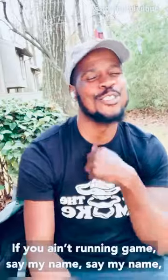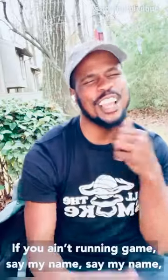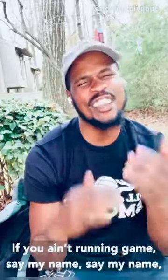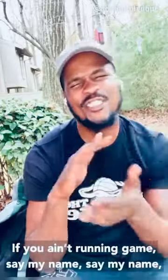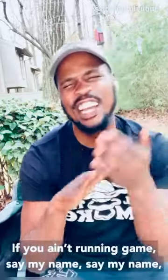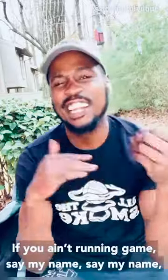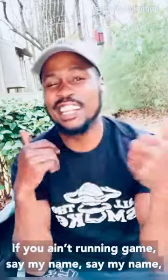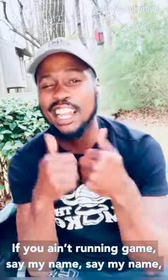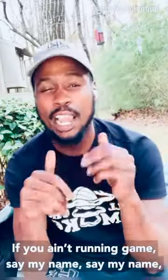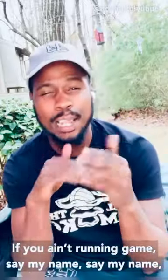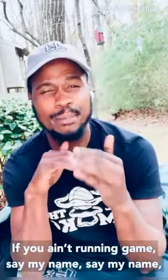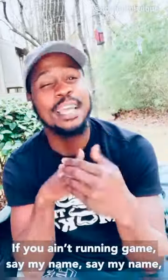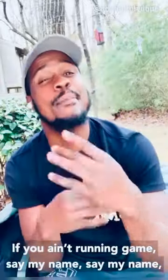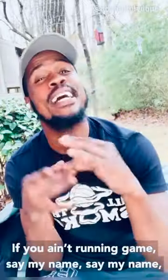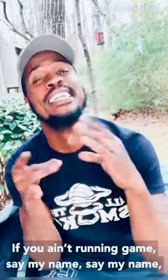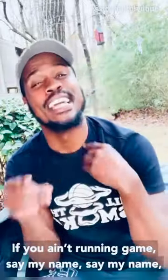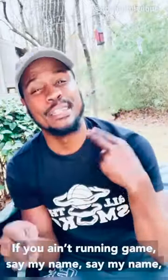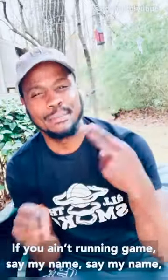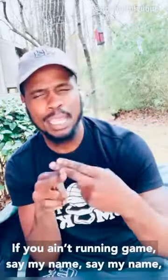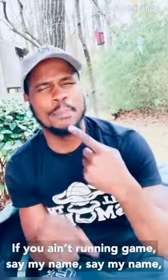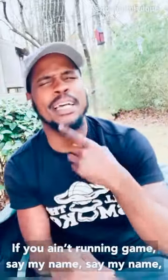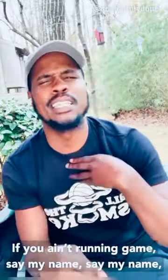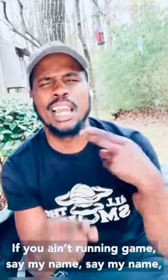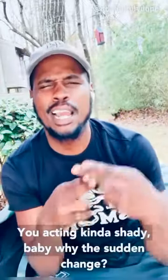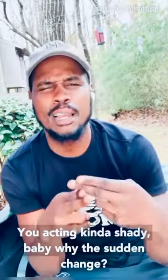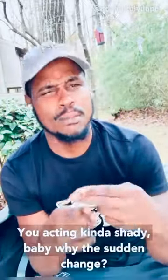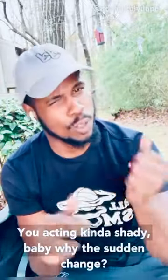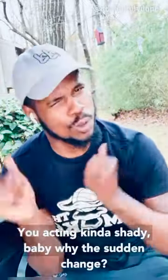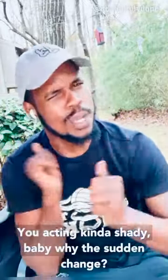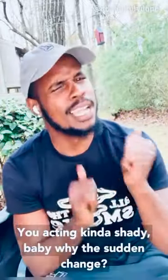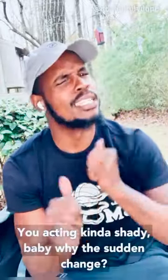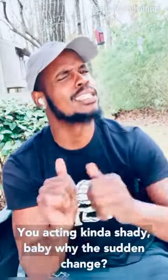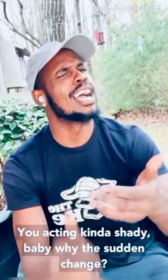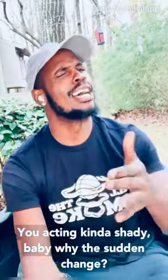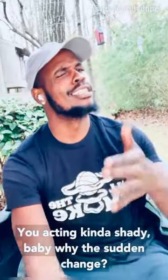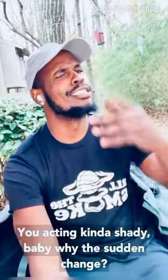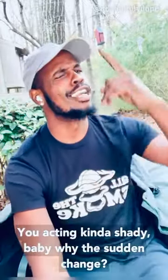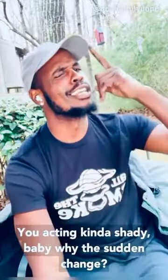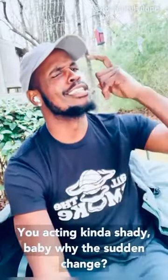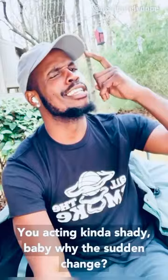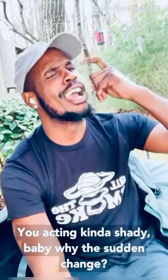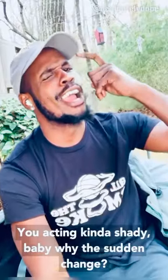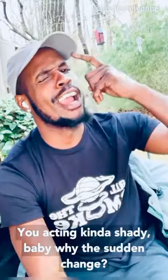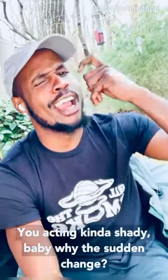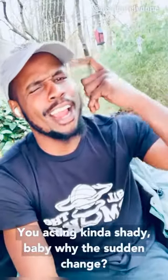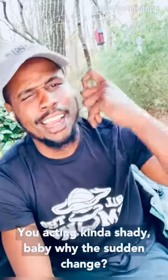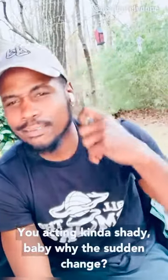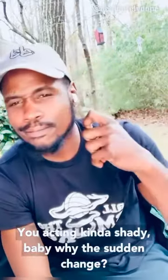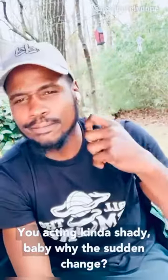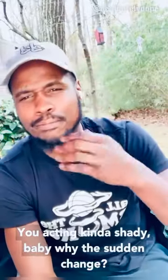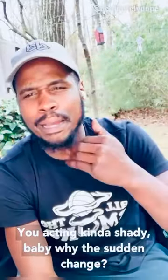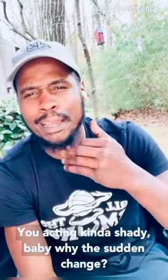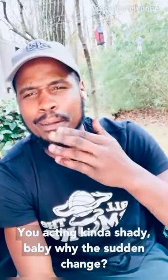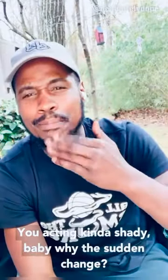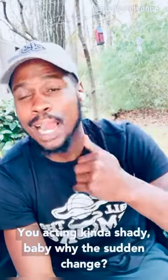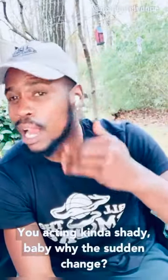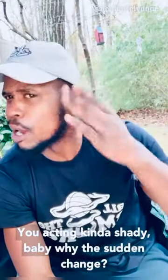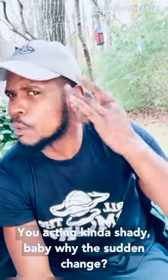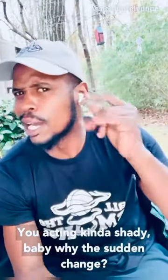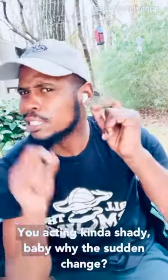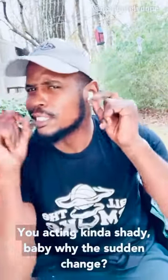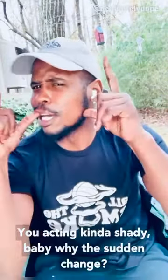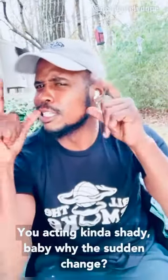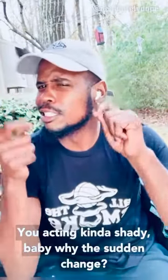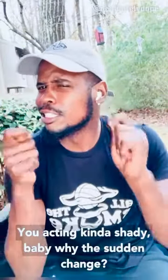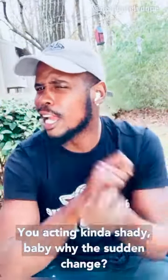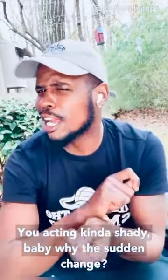ain't running games. Say my name, you acting kinda shady. Baby, why the